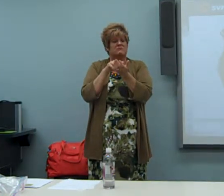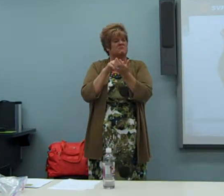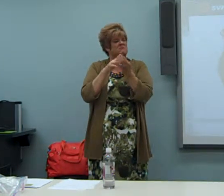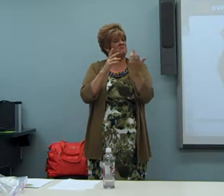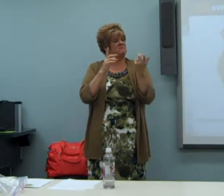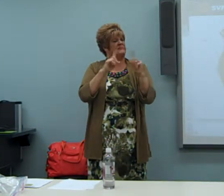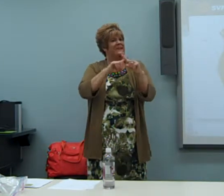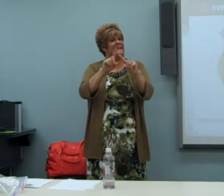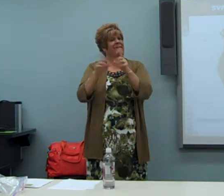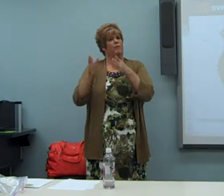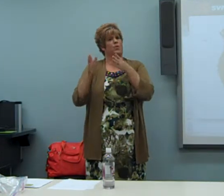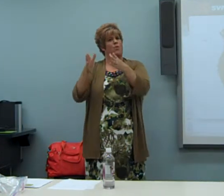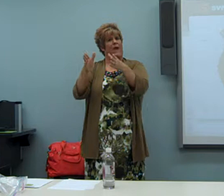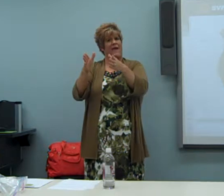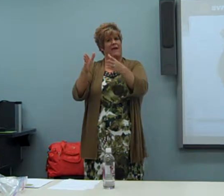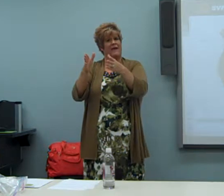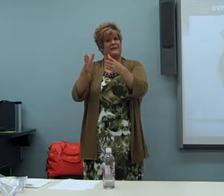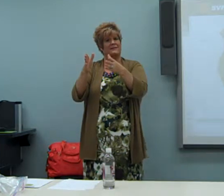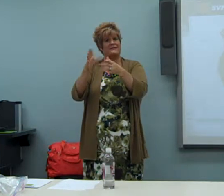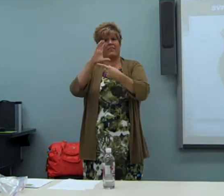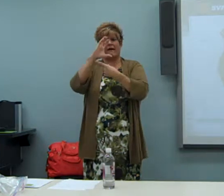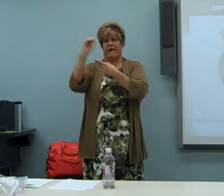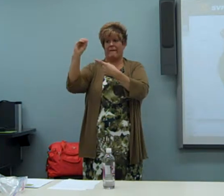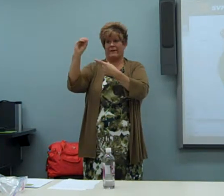but they are have just recently been started up.